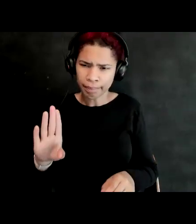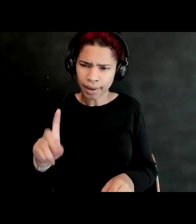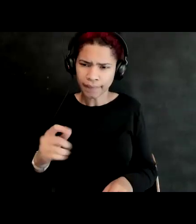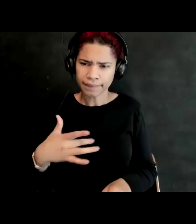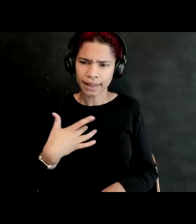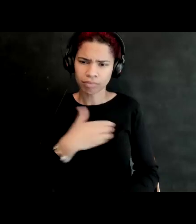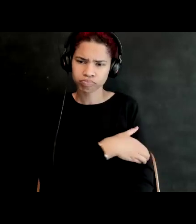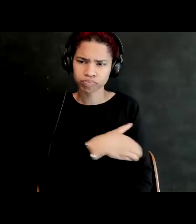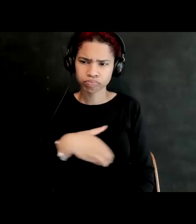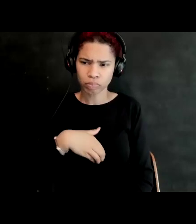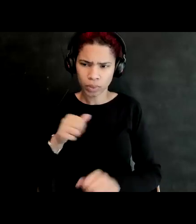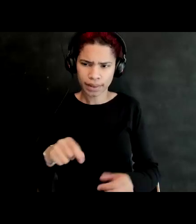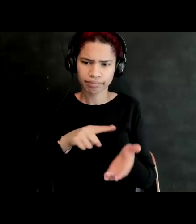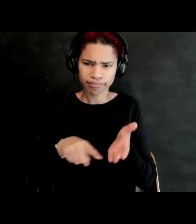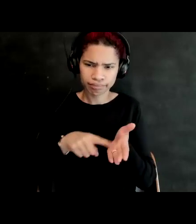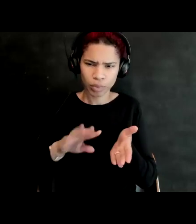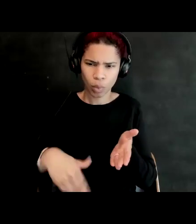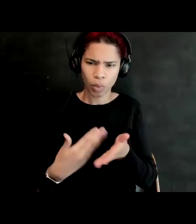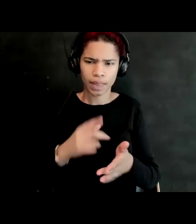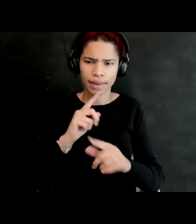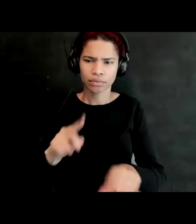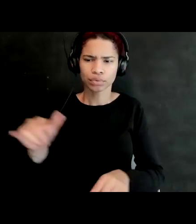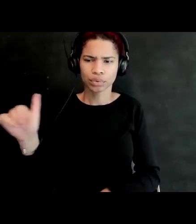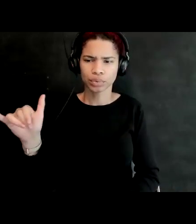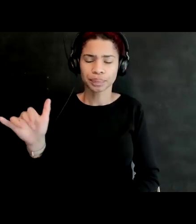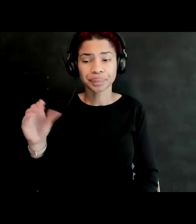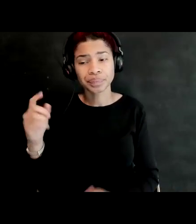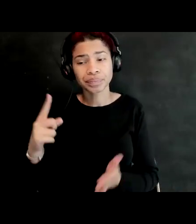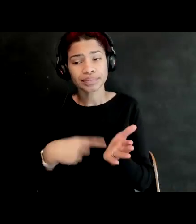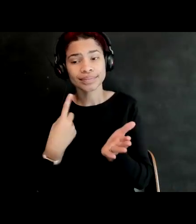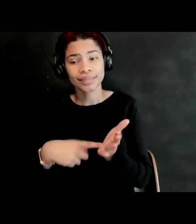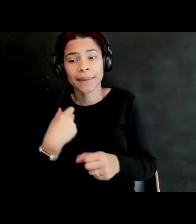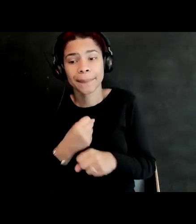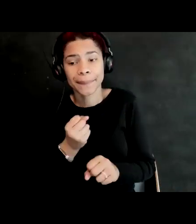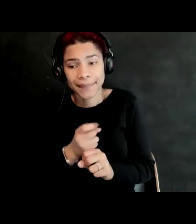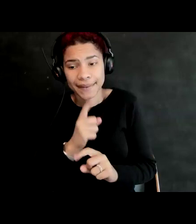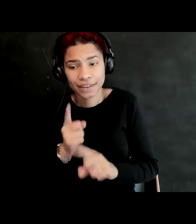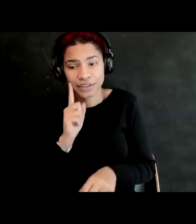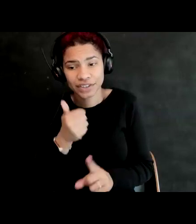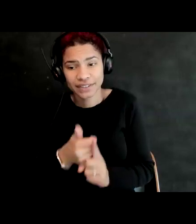to investigate the answers to them. And in some cases, create the answers to them for yourself.